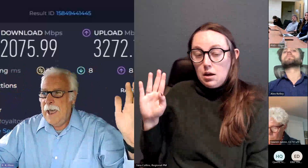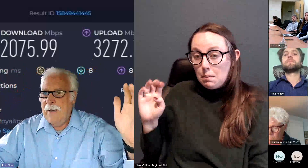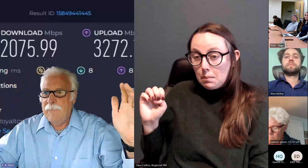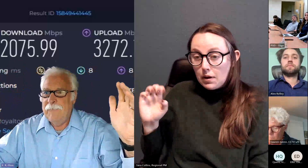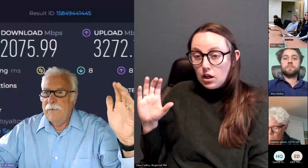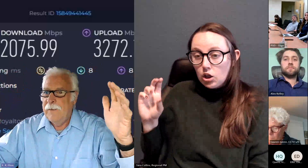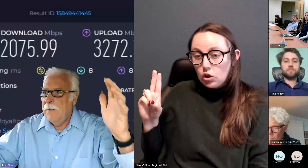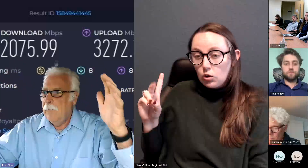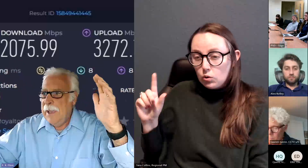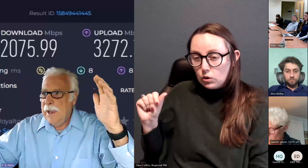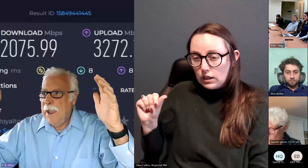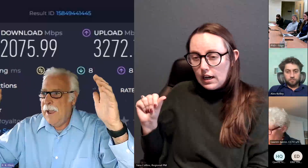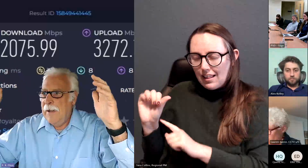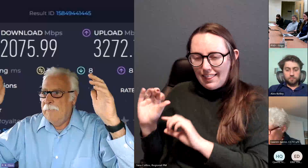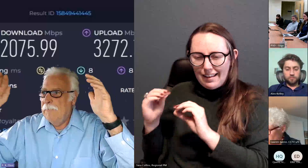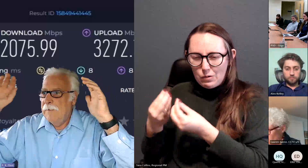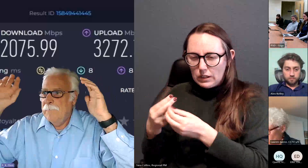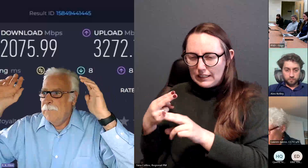can't have